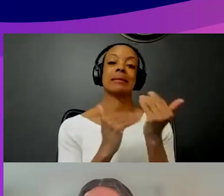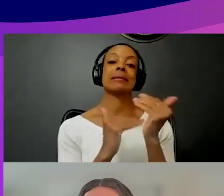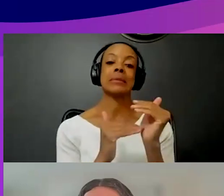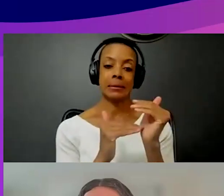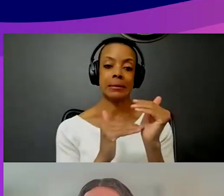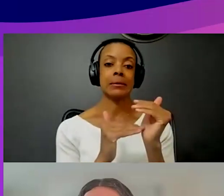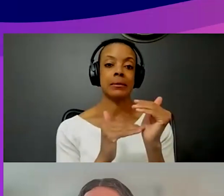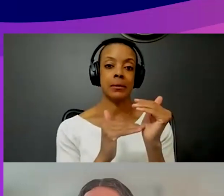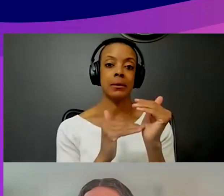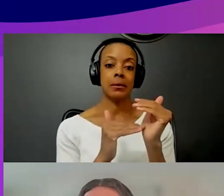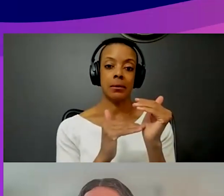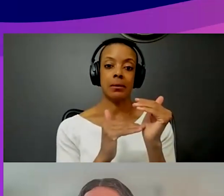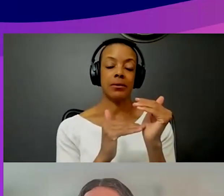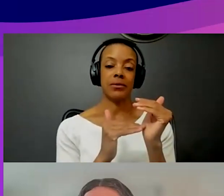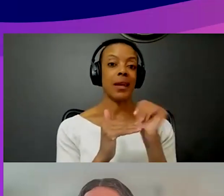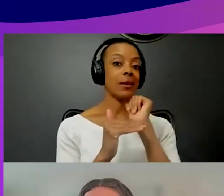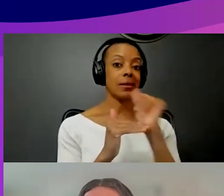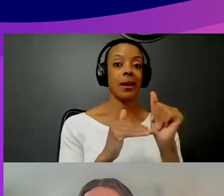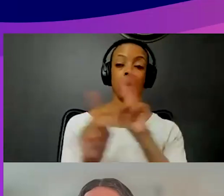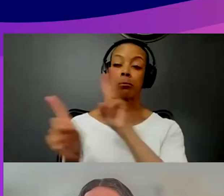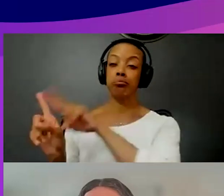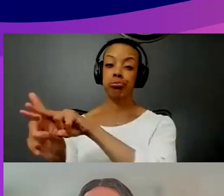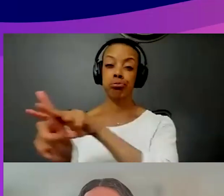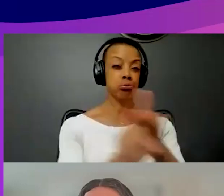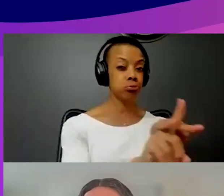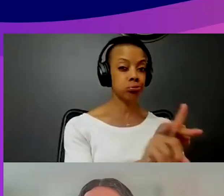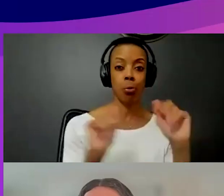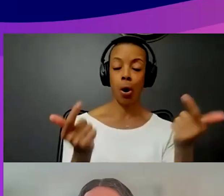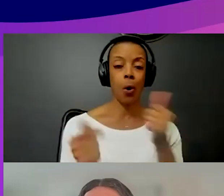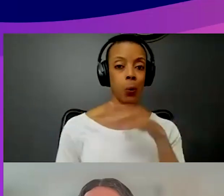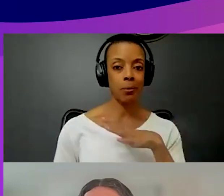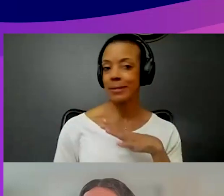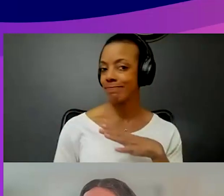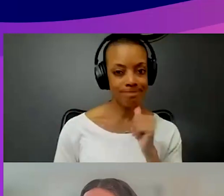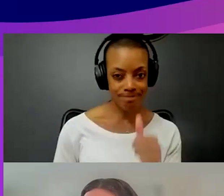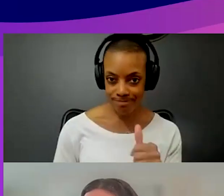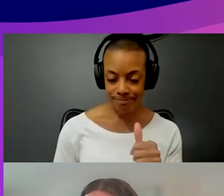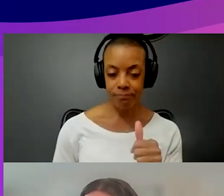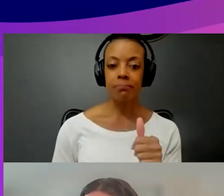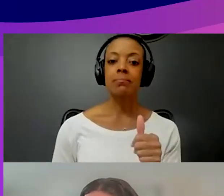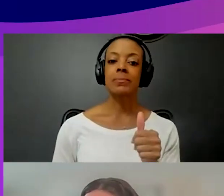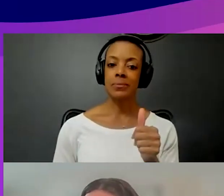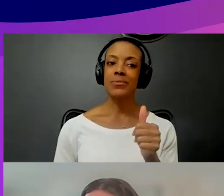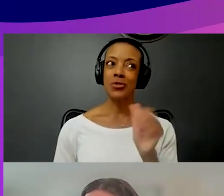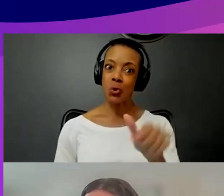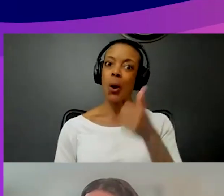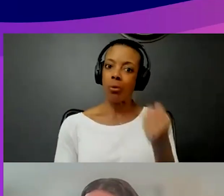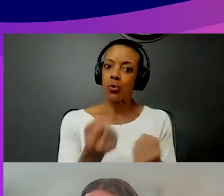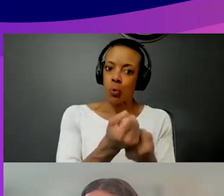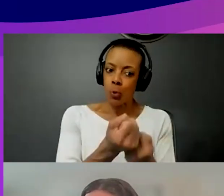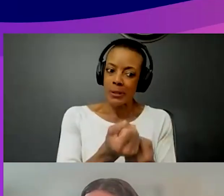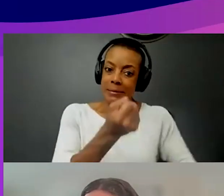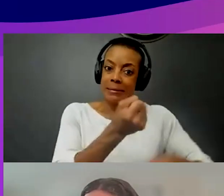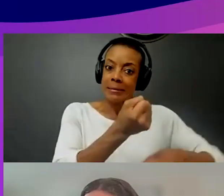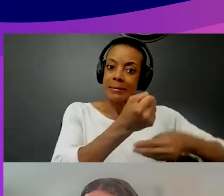ameliorate, the broader kind of structural barriers that women are facing. So there are some other key supports that are needed as well, like